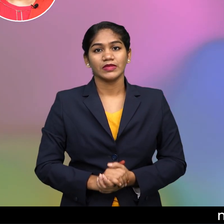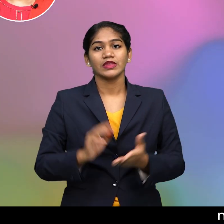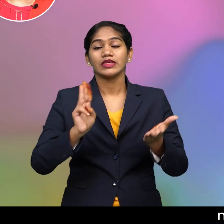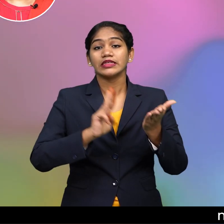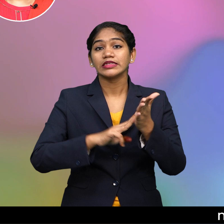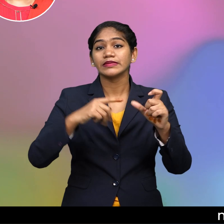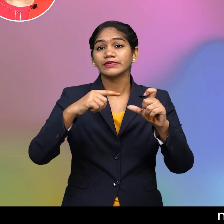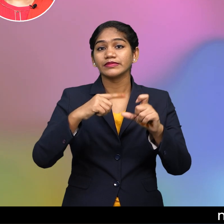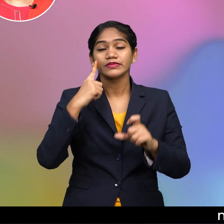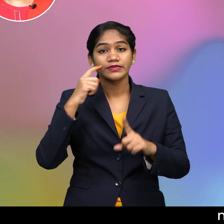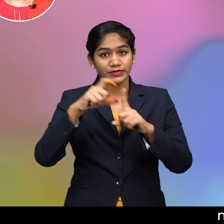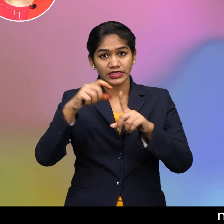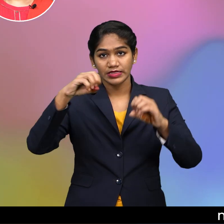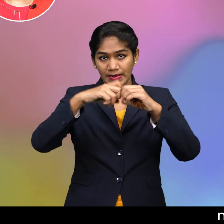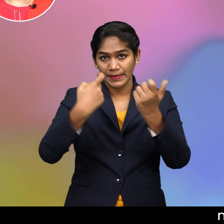midbrain,